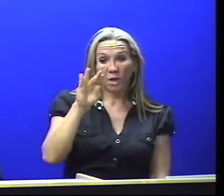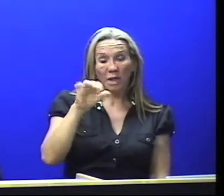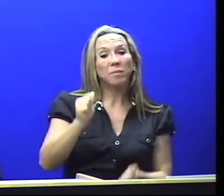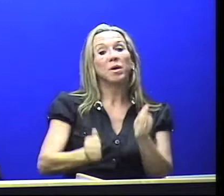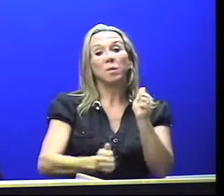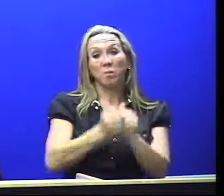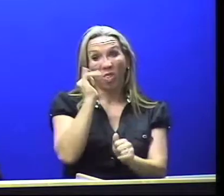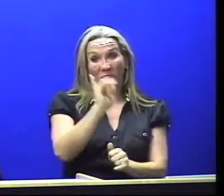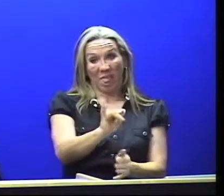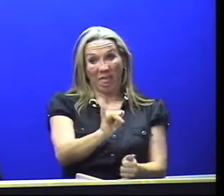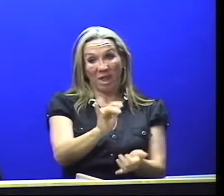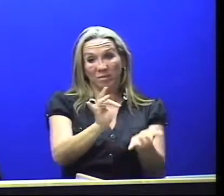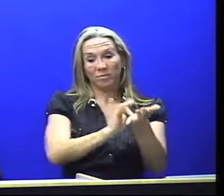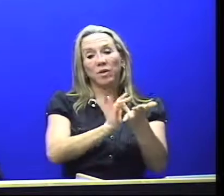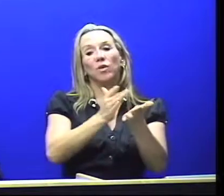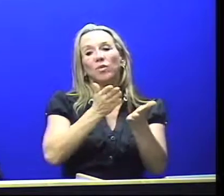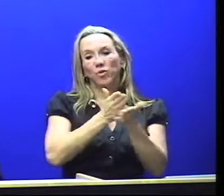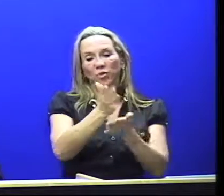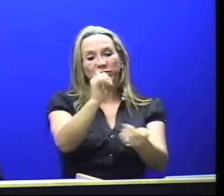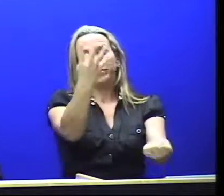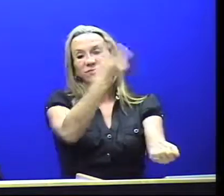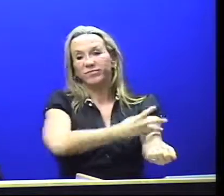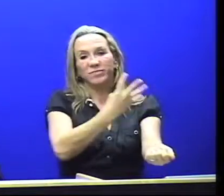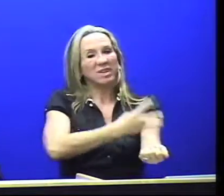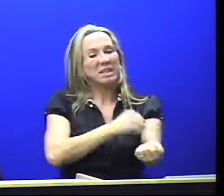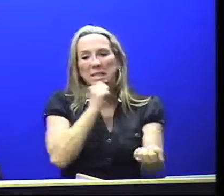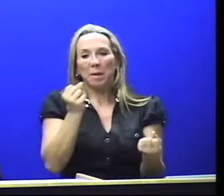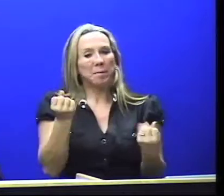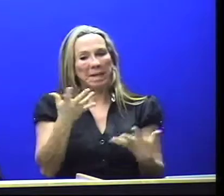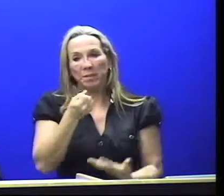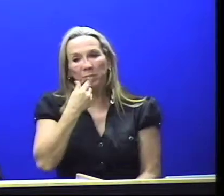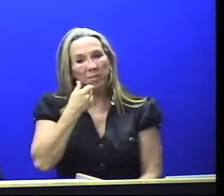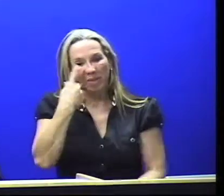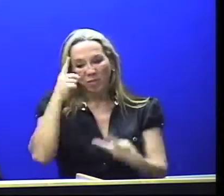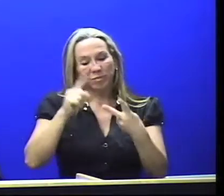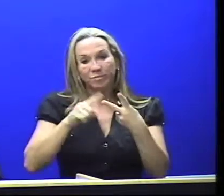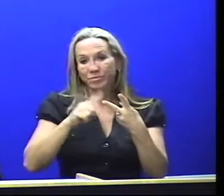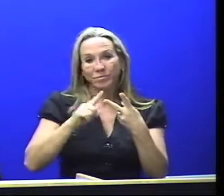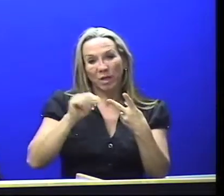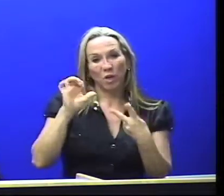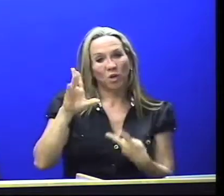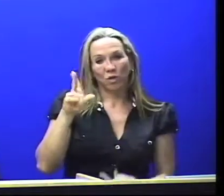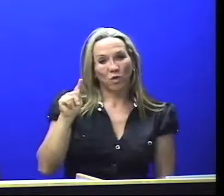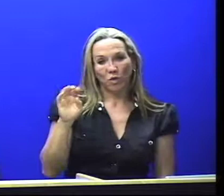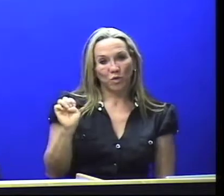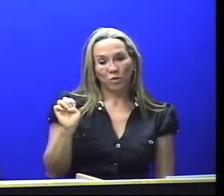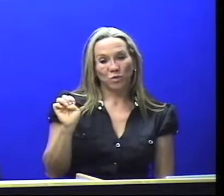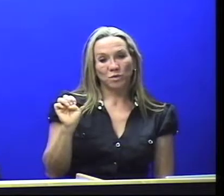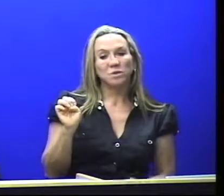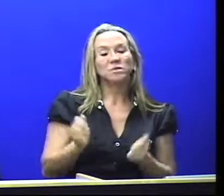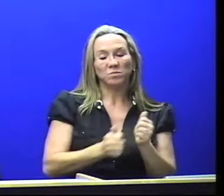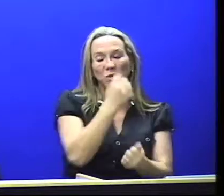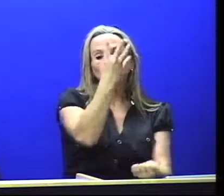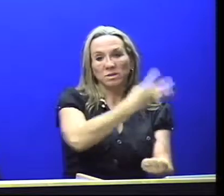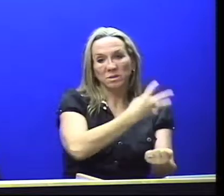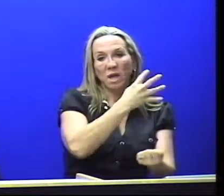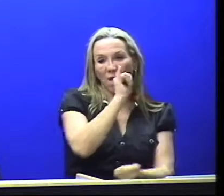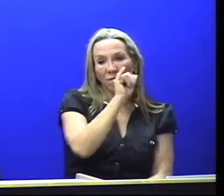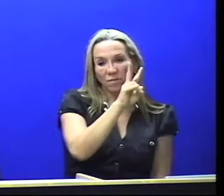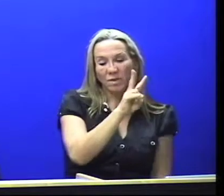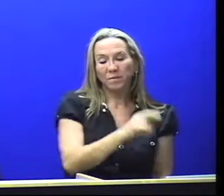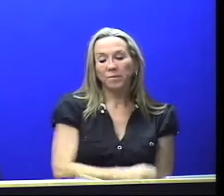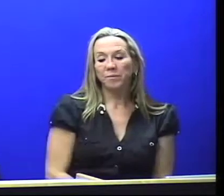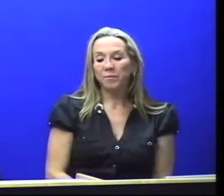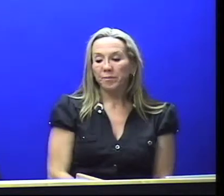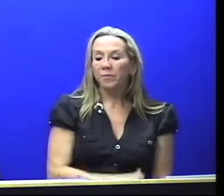IVs. Not very many pills are given for acute leukemia. And people have a